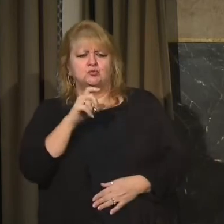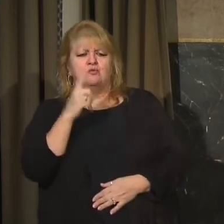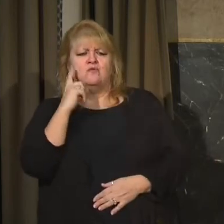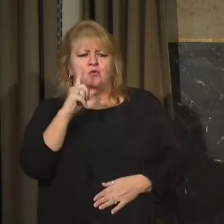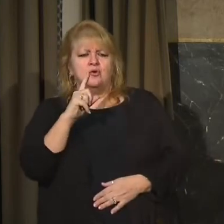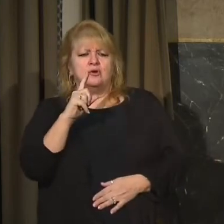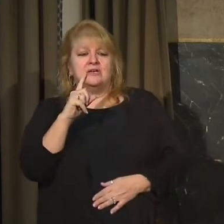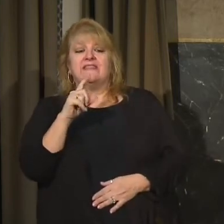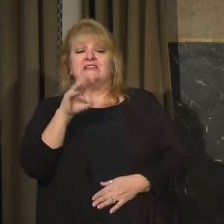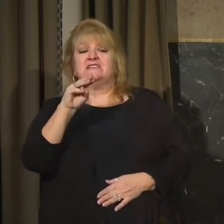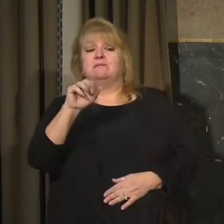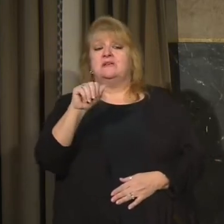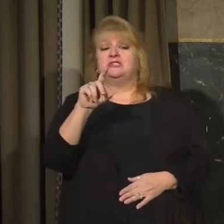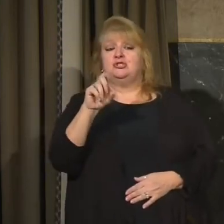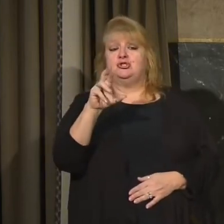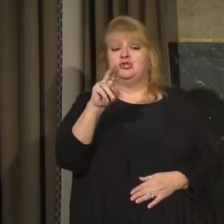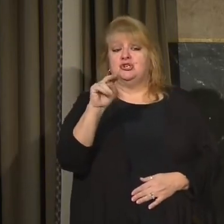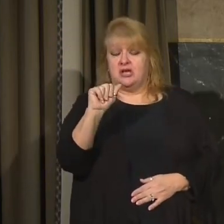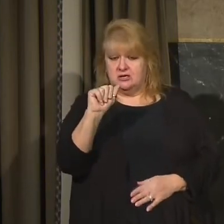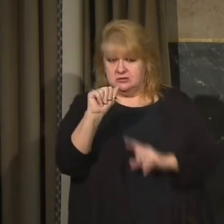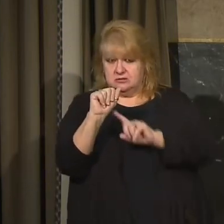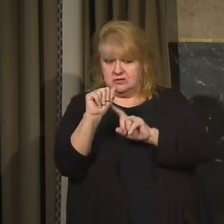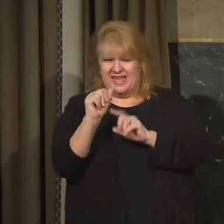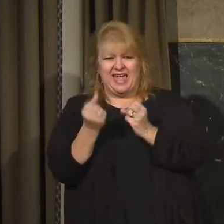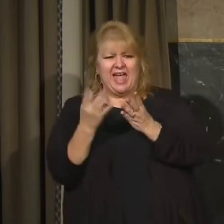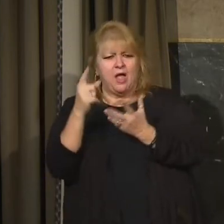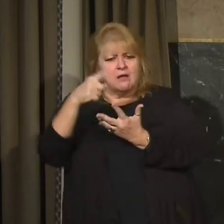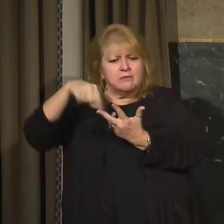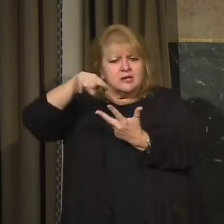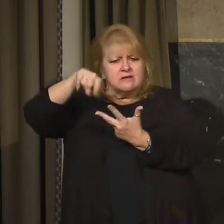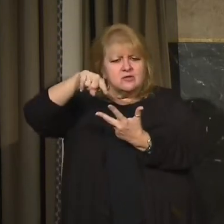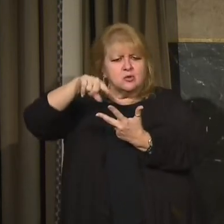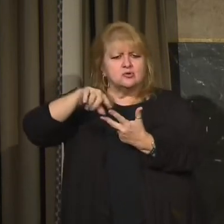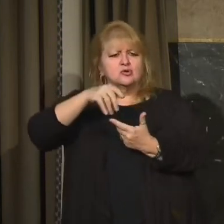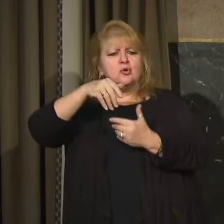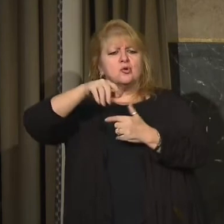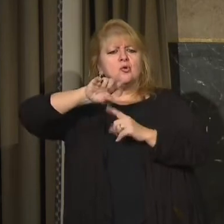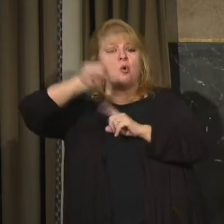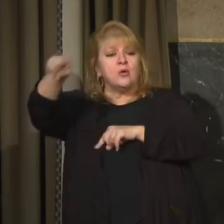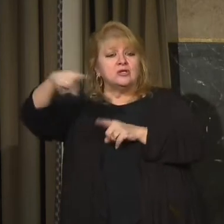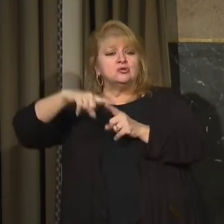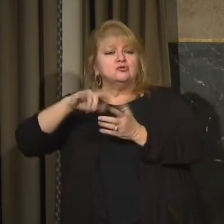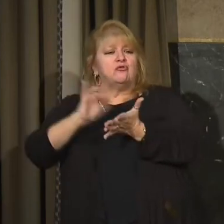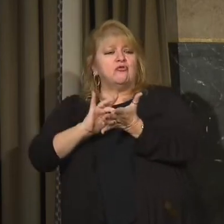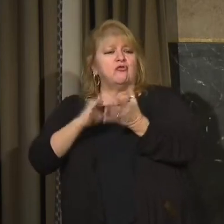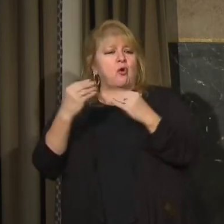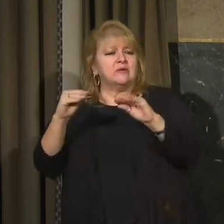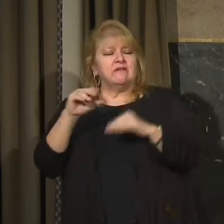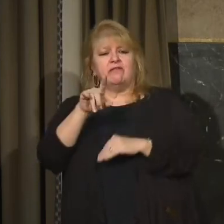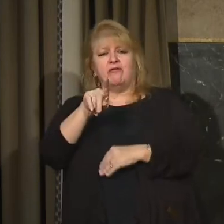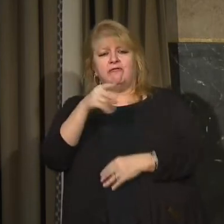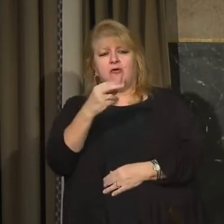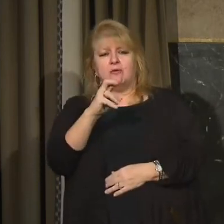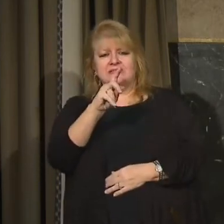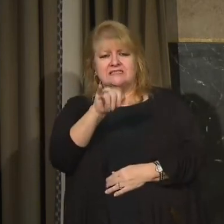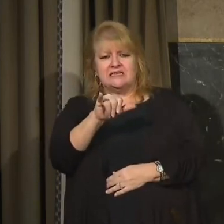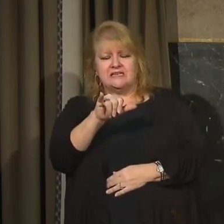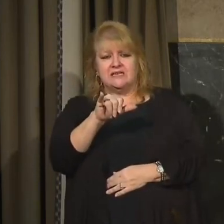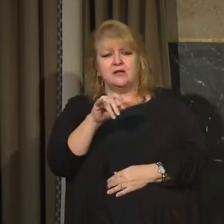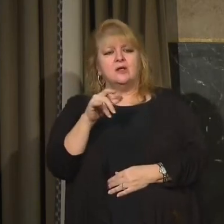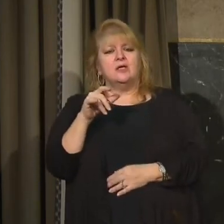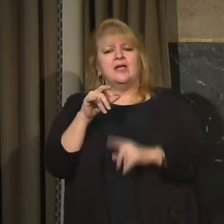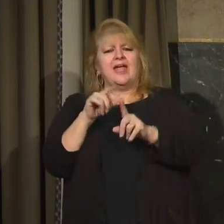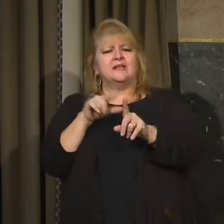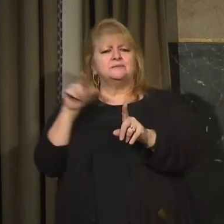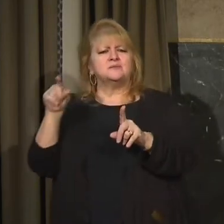state of Moderna next week. Are all those, or how many of those, are going to pharmacies? And also, who were the providers that lost